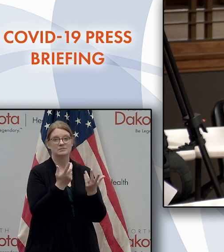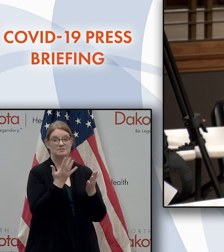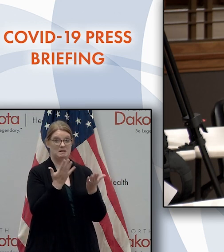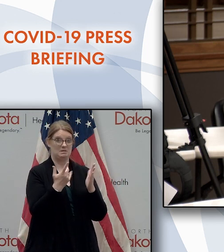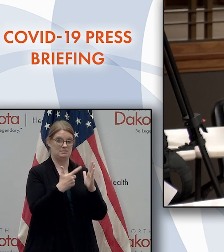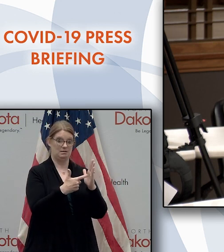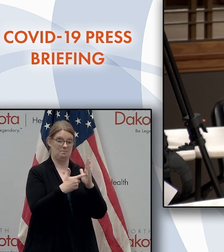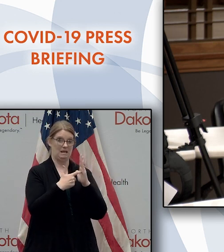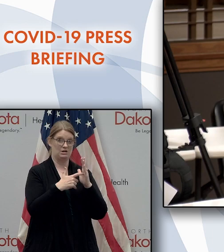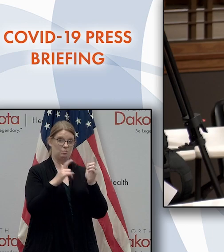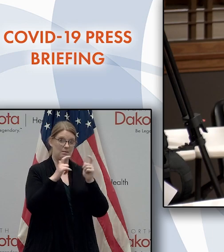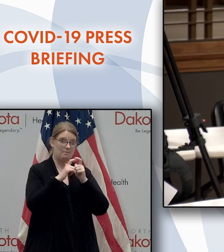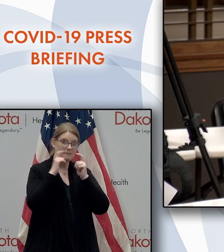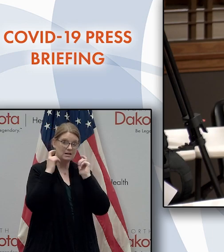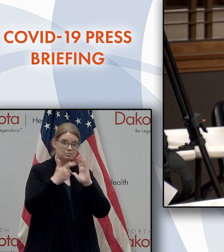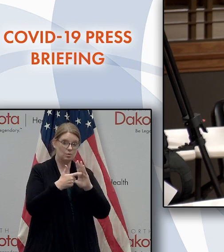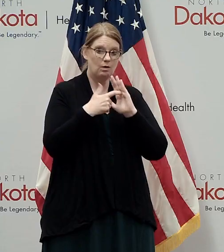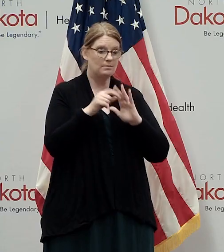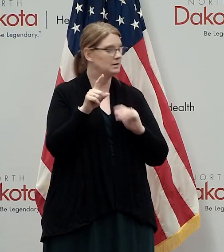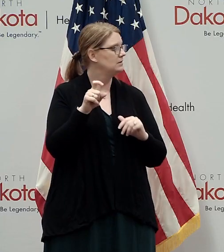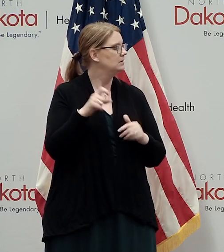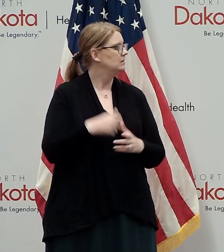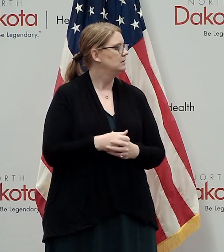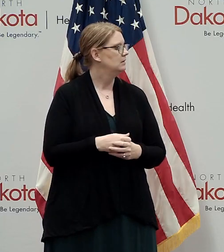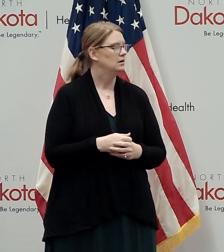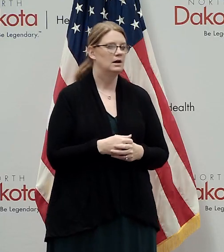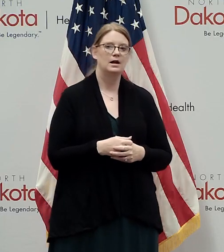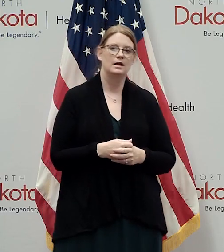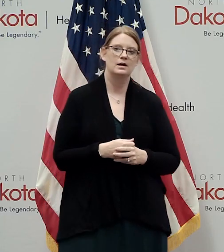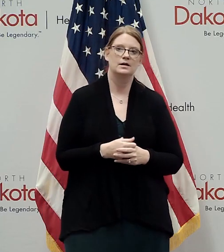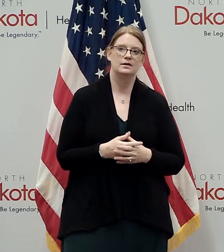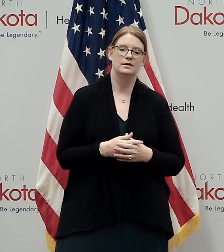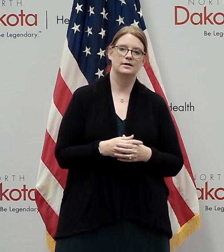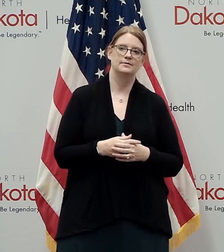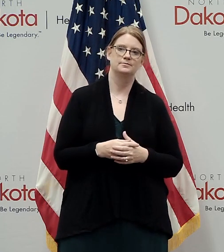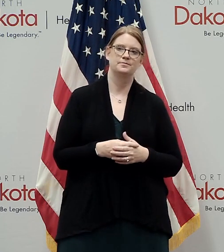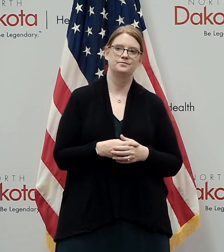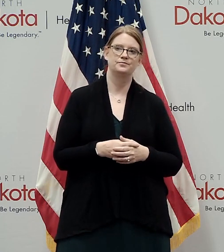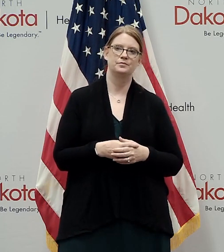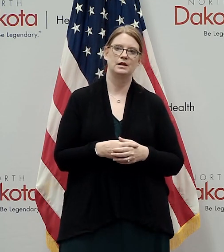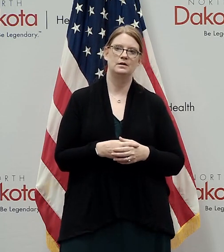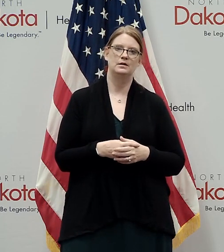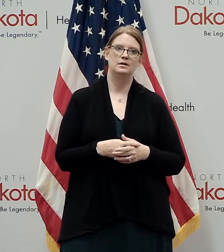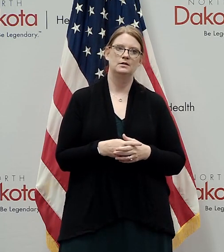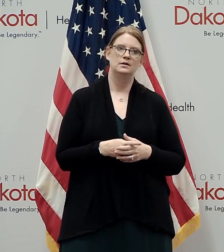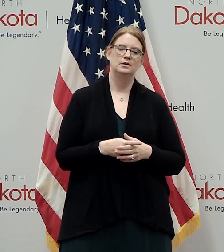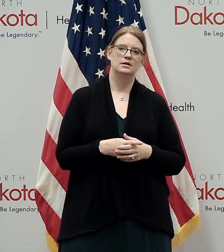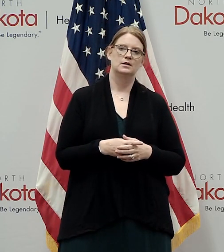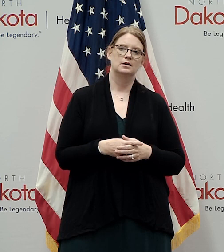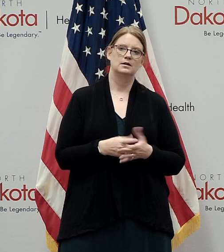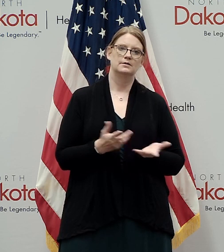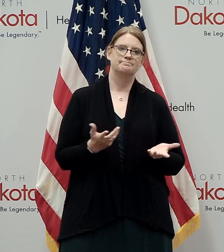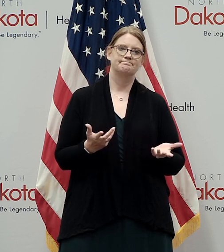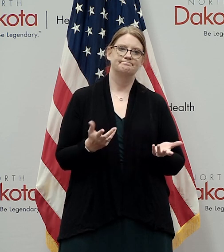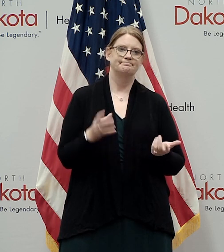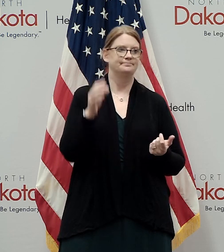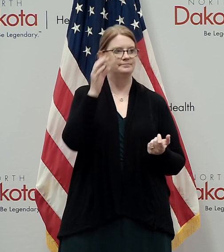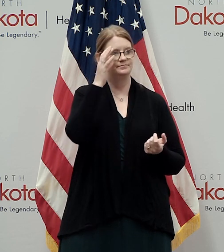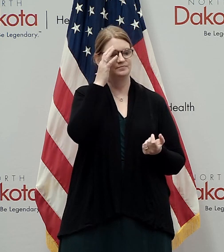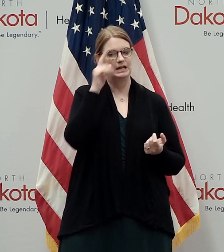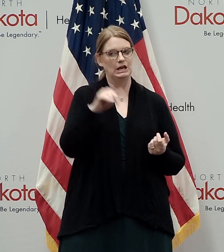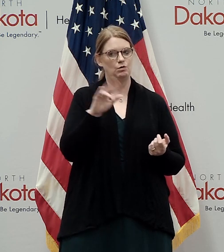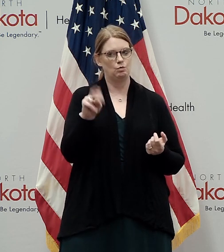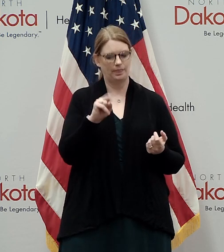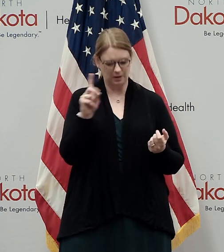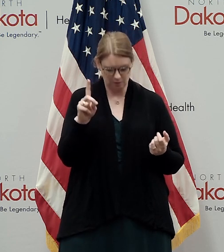mandatory mask requirement? Well, we've said this before that I think, again, in North